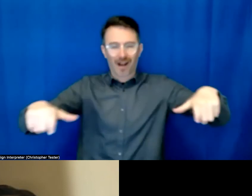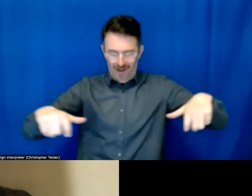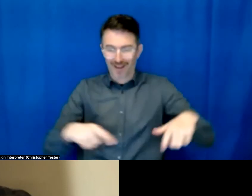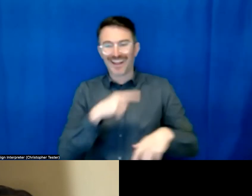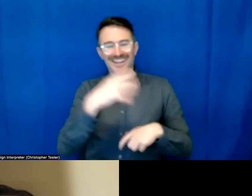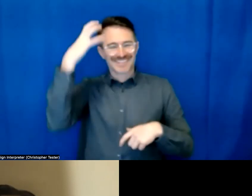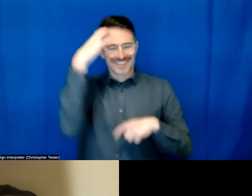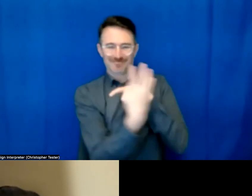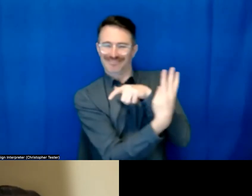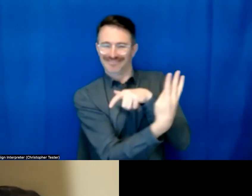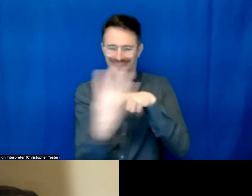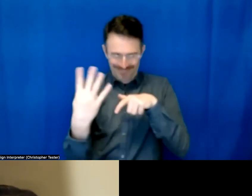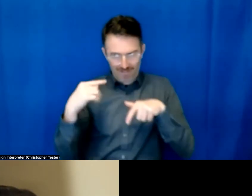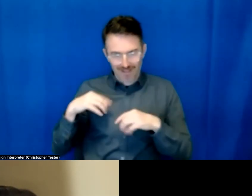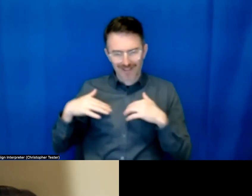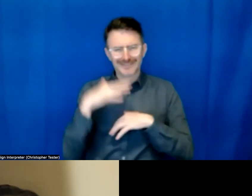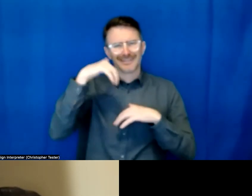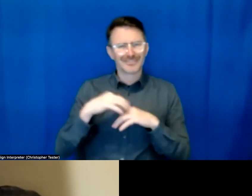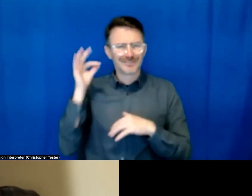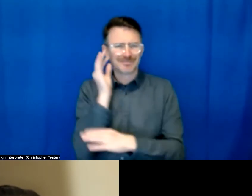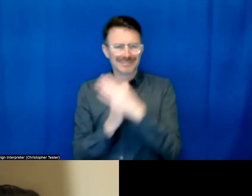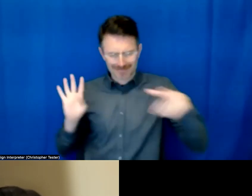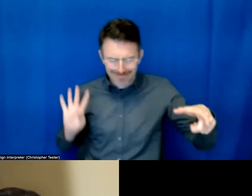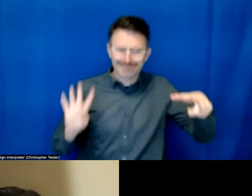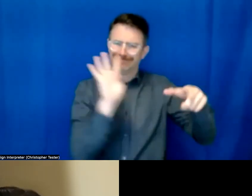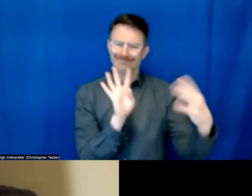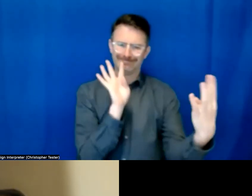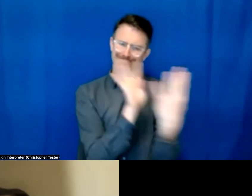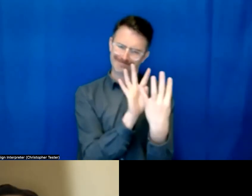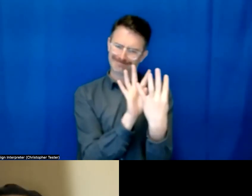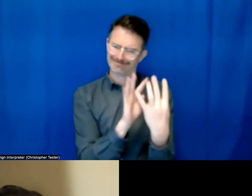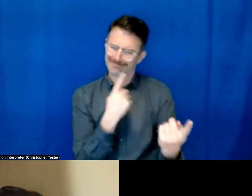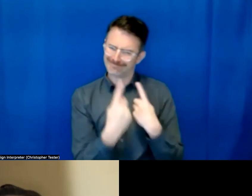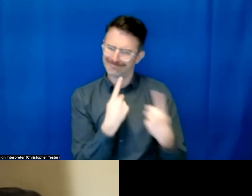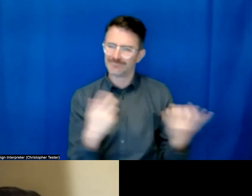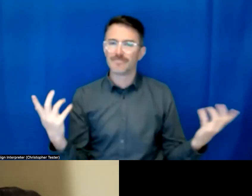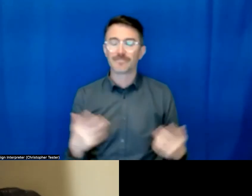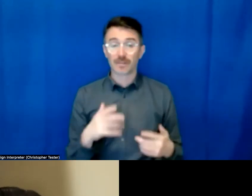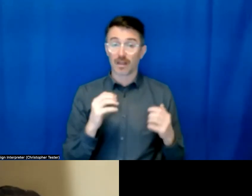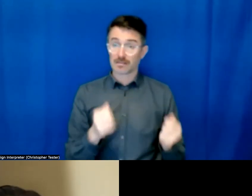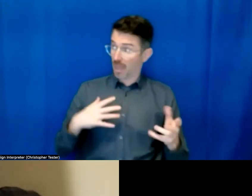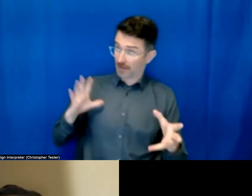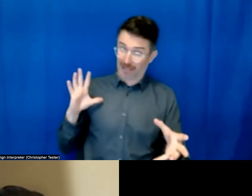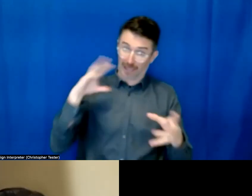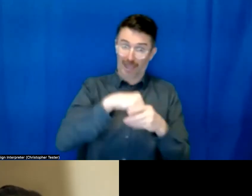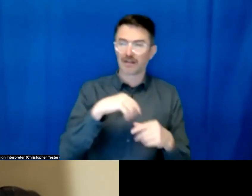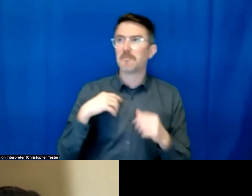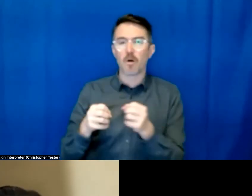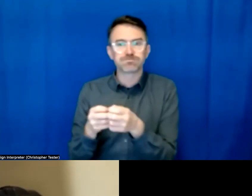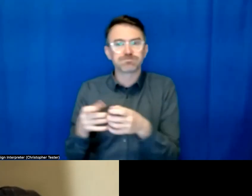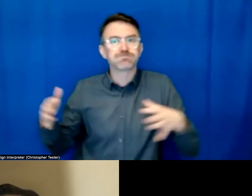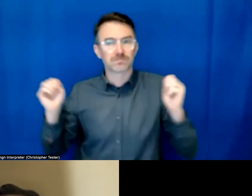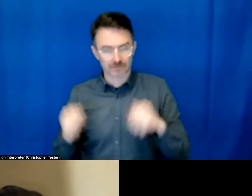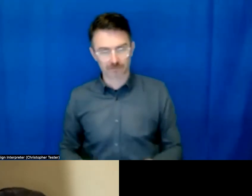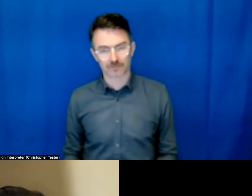this enabling environment is not only to people with disabilities themselves, but also to their family members to integrate in the